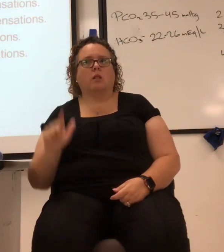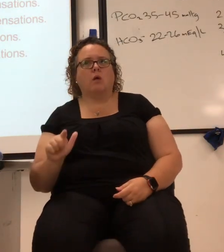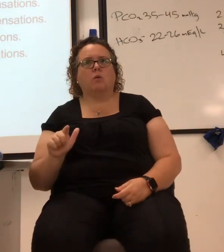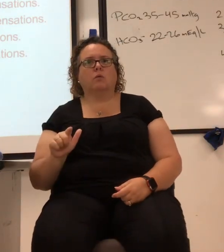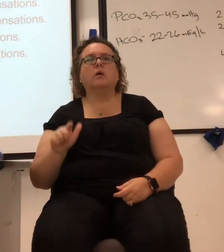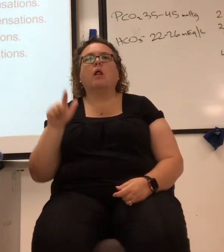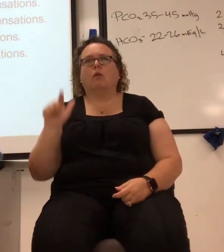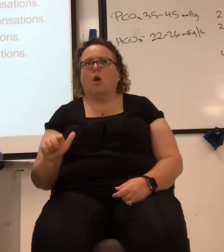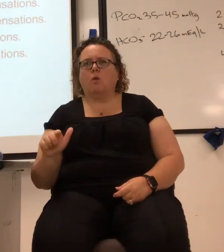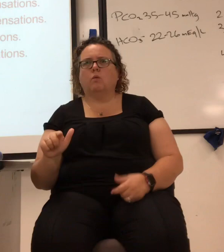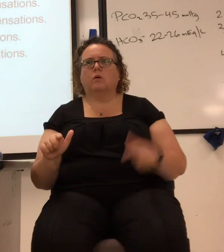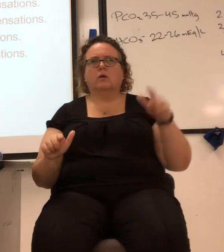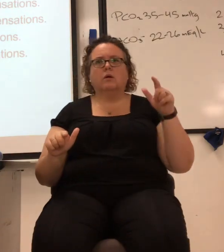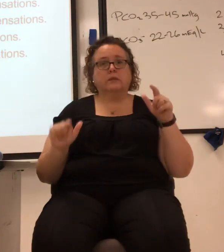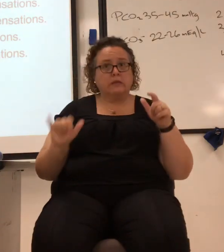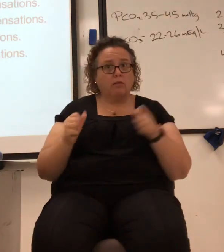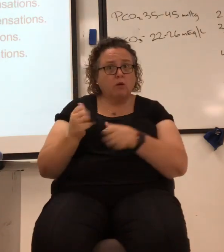6.9,